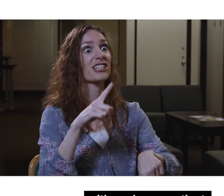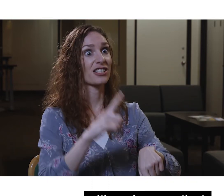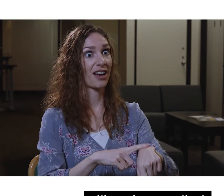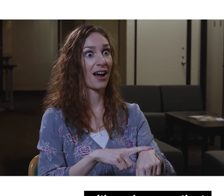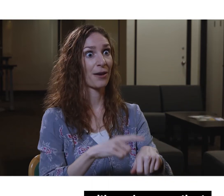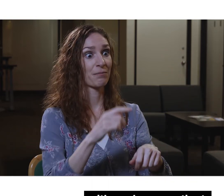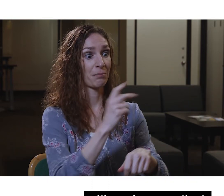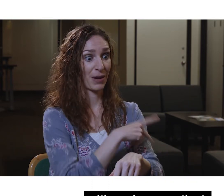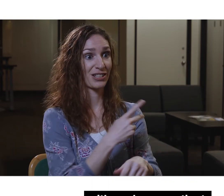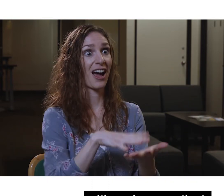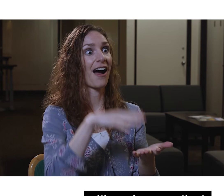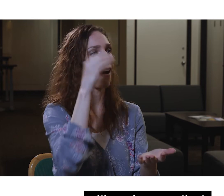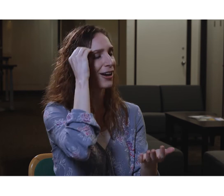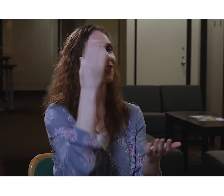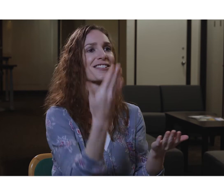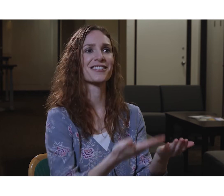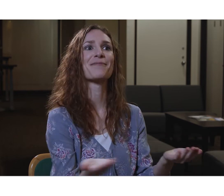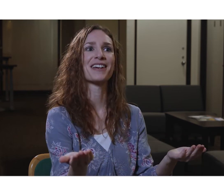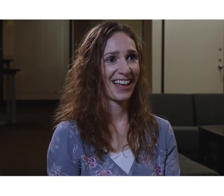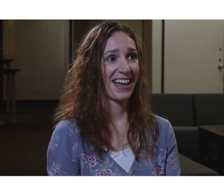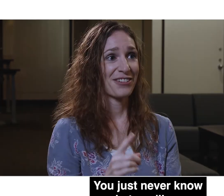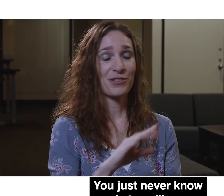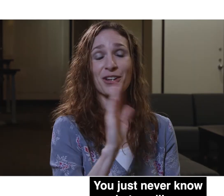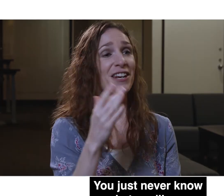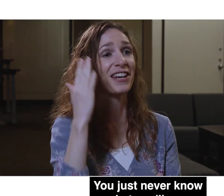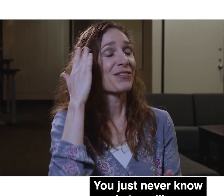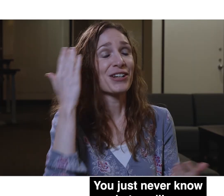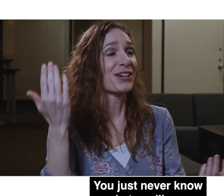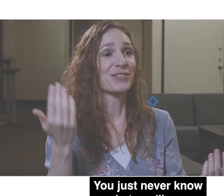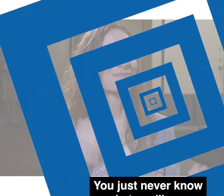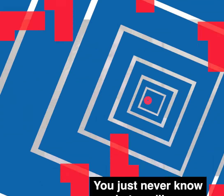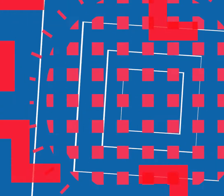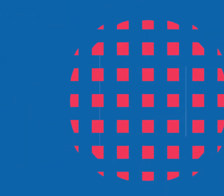each new patient. You just never know what you'll see.